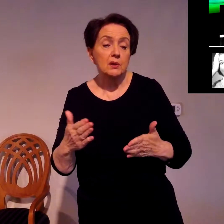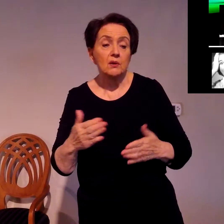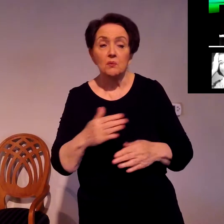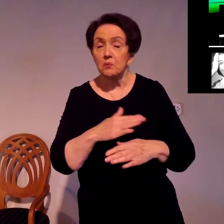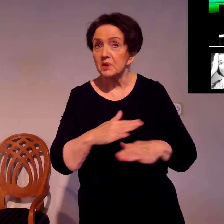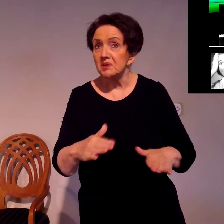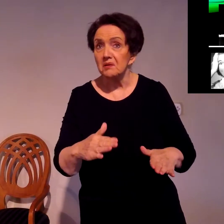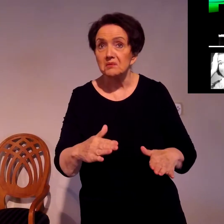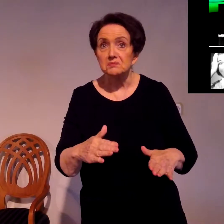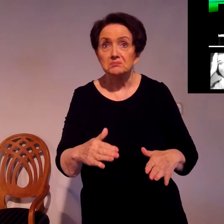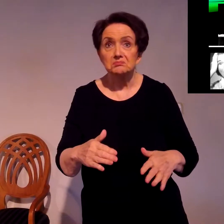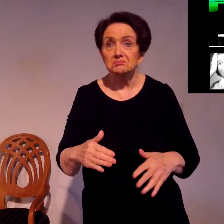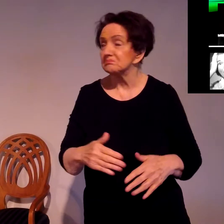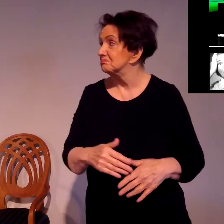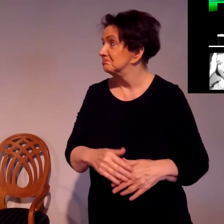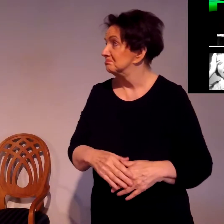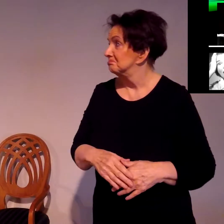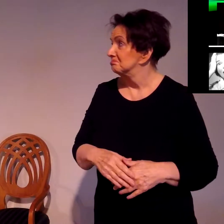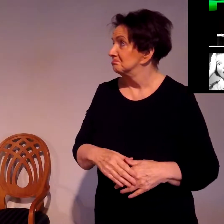other up